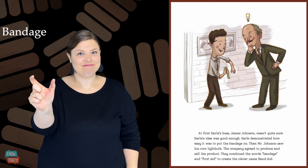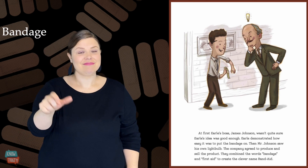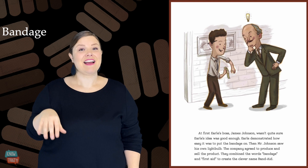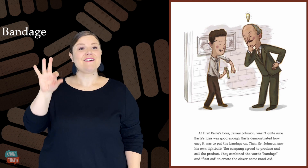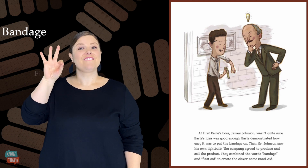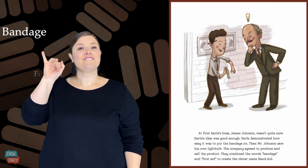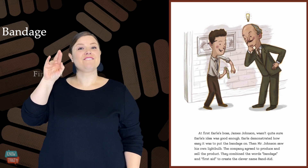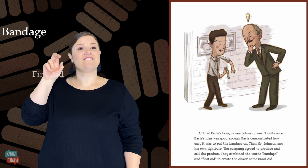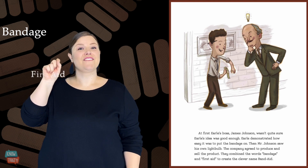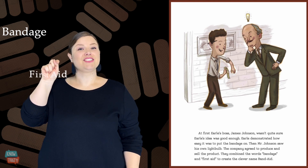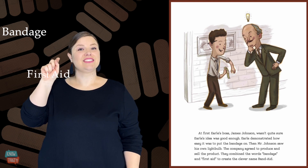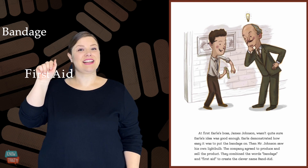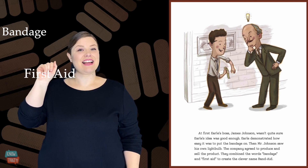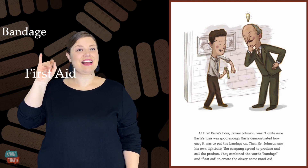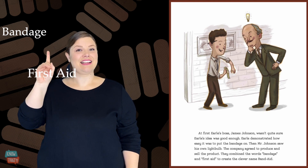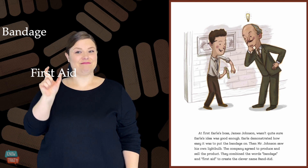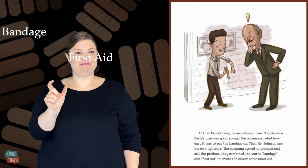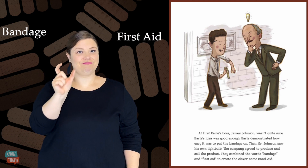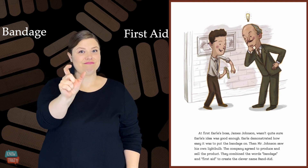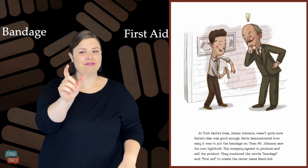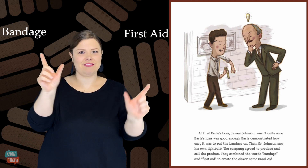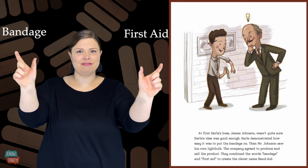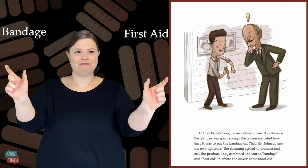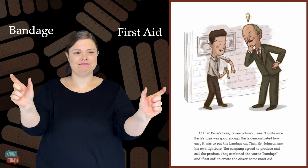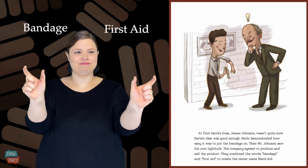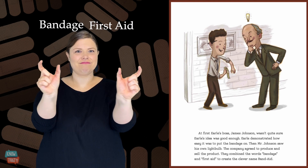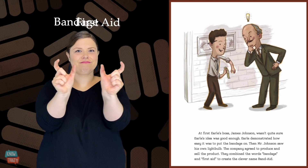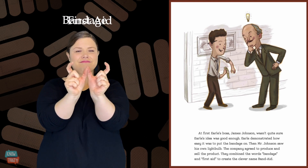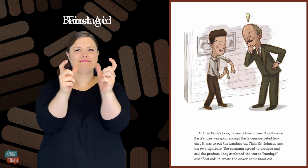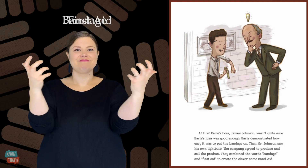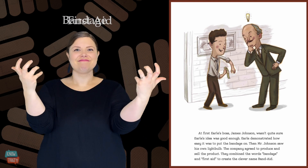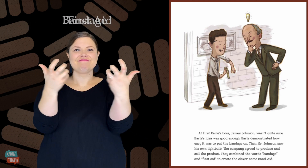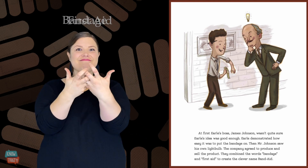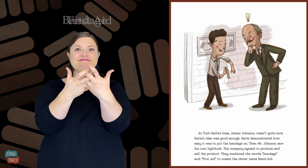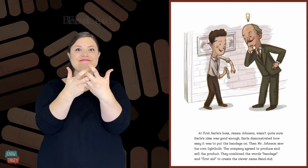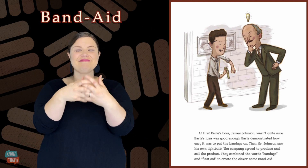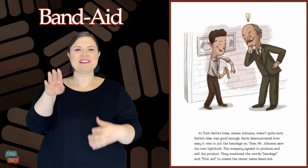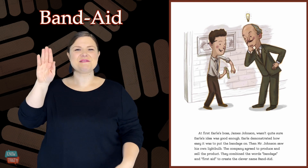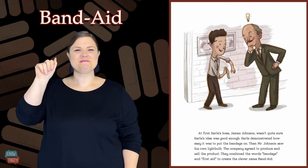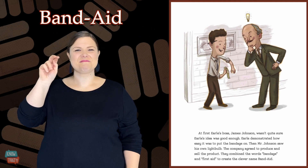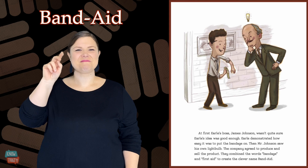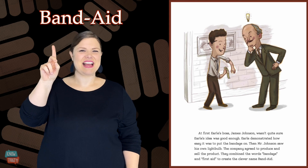and first aid to create the clever name of Band-Aid.